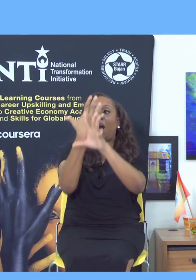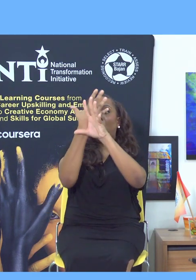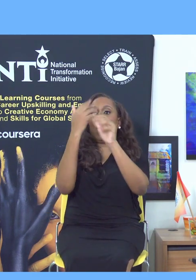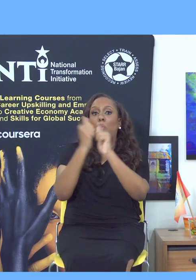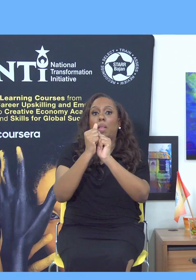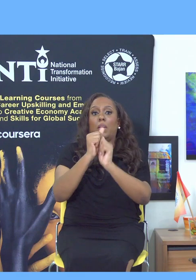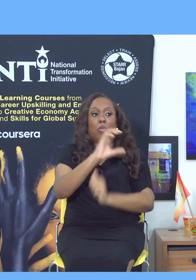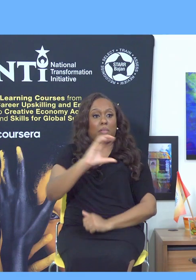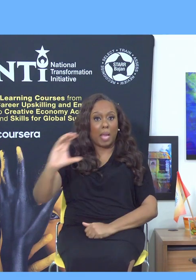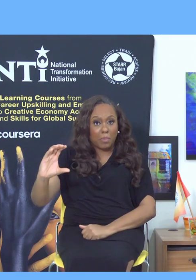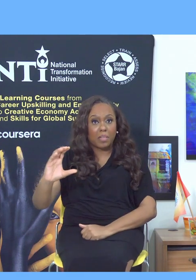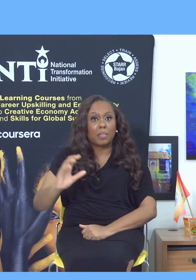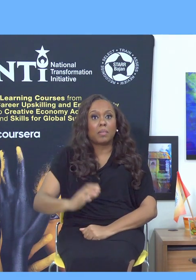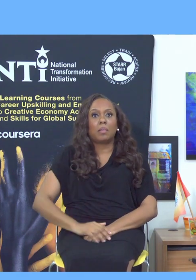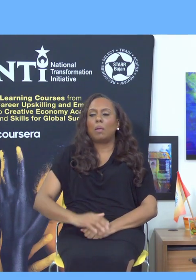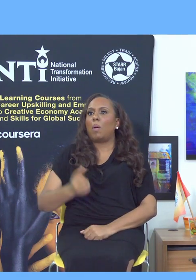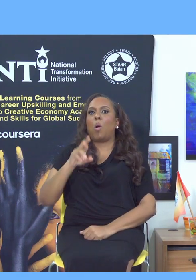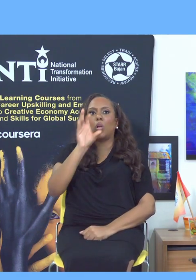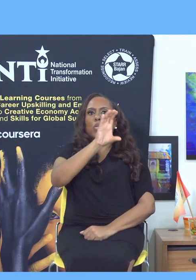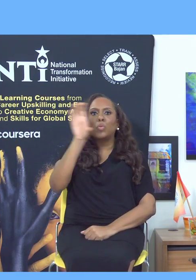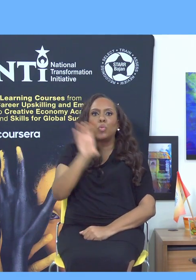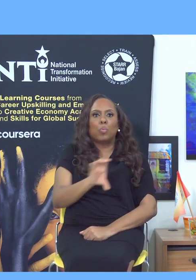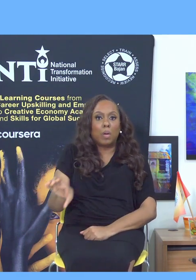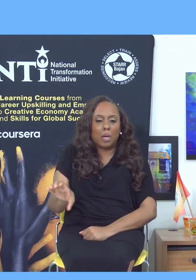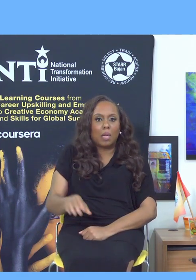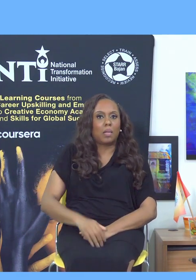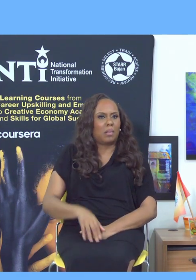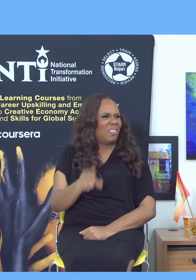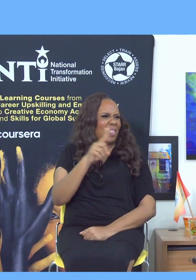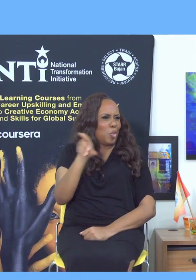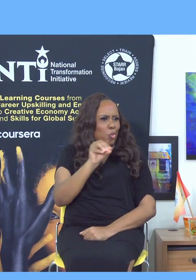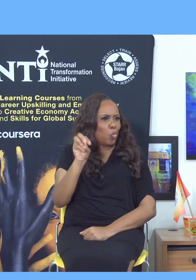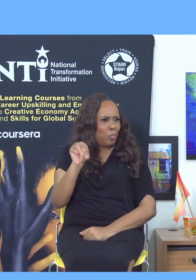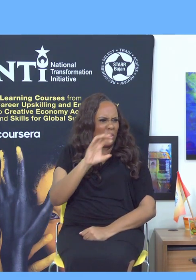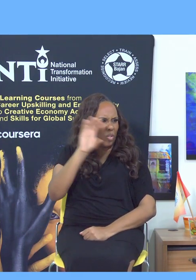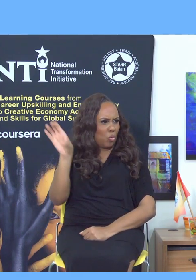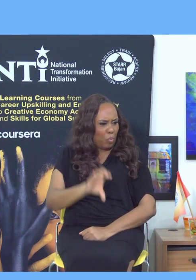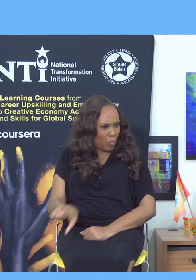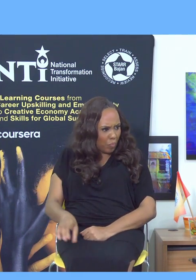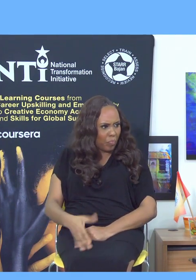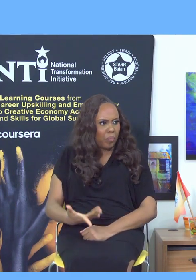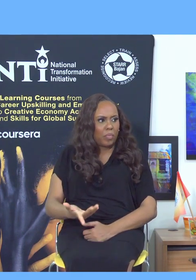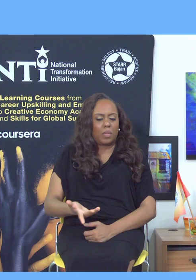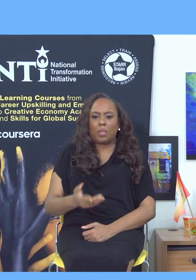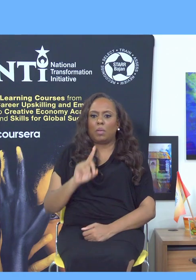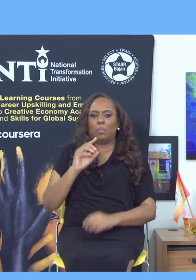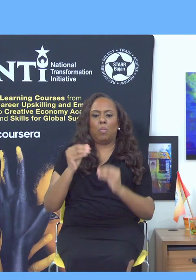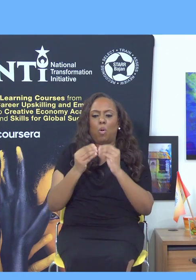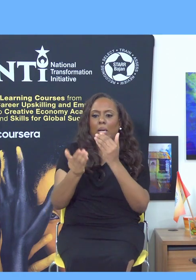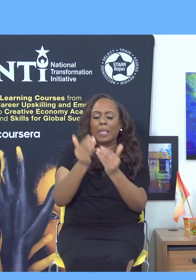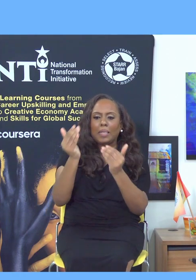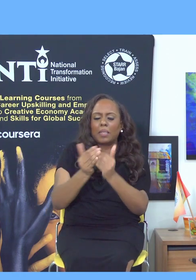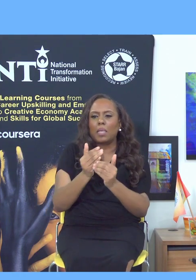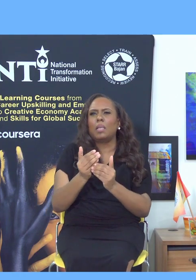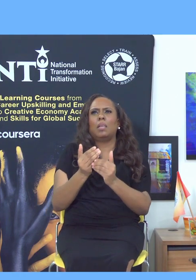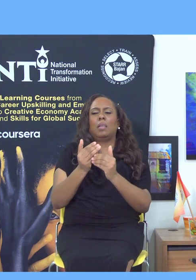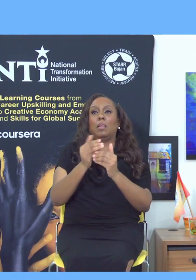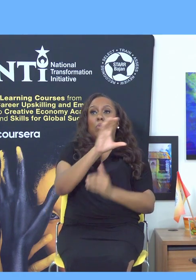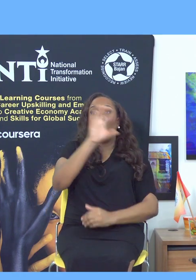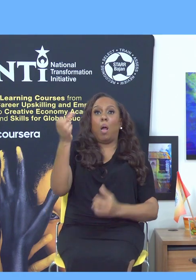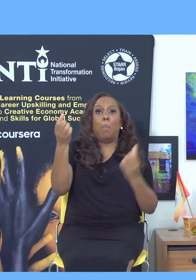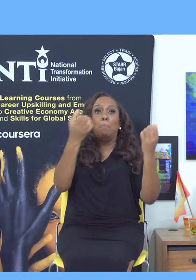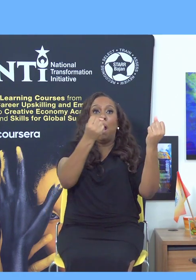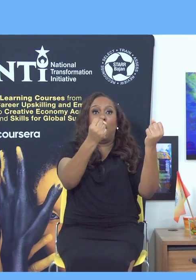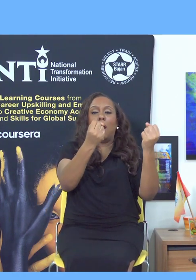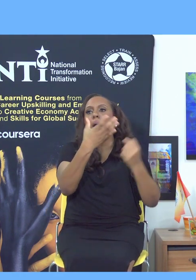screen. Like some of Zoom meetings are incorporated with captions, which make it very, very much easier for